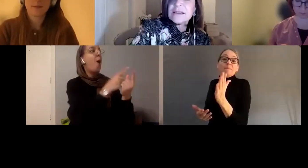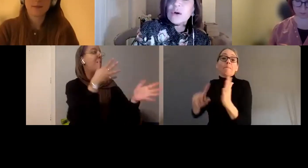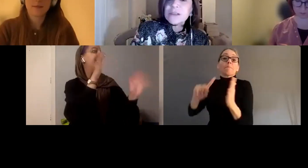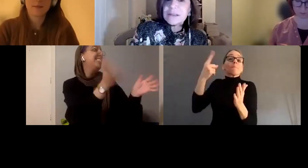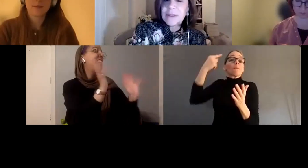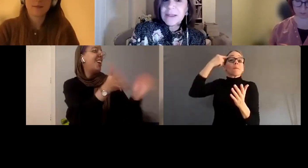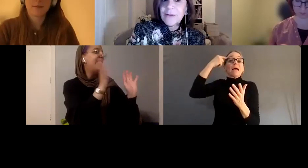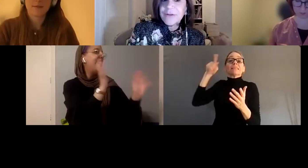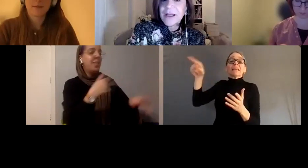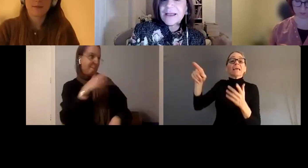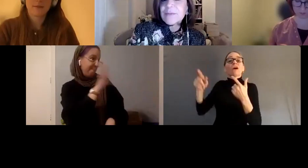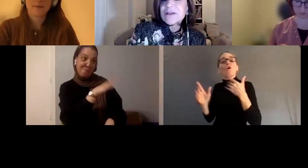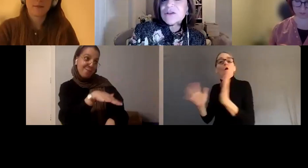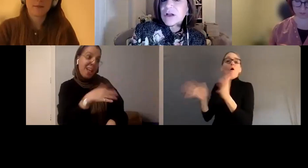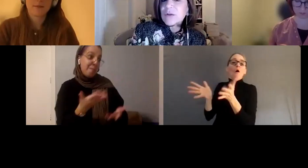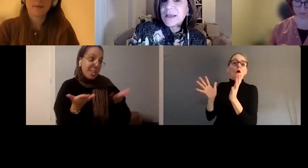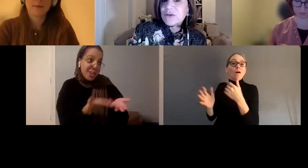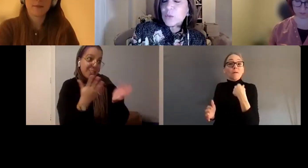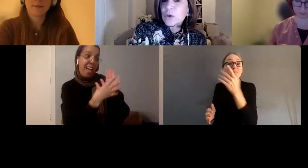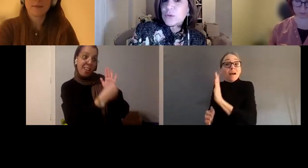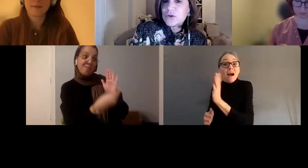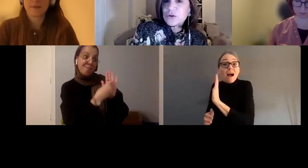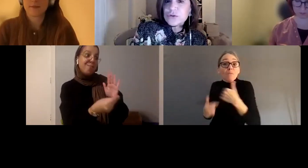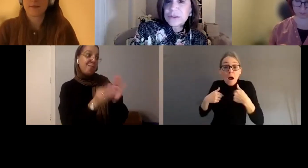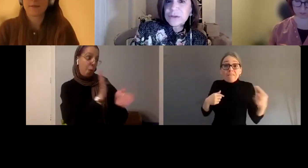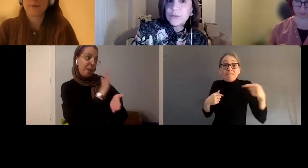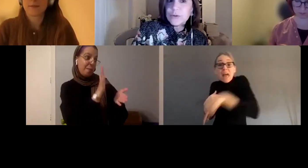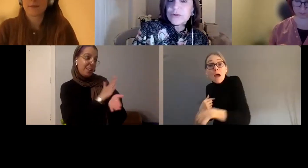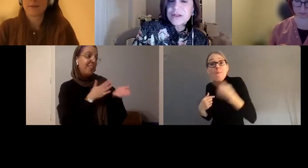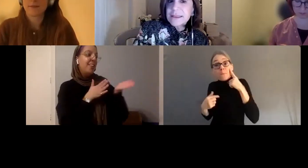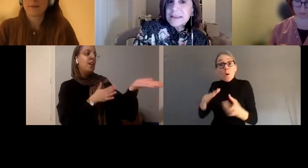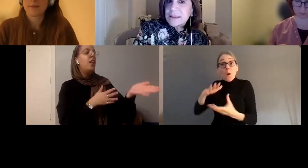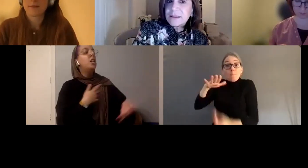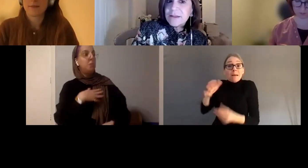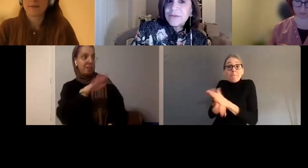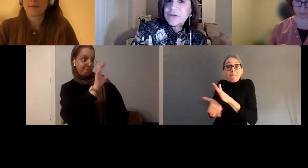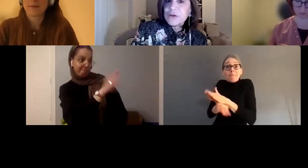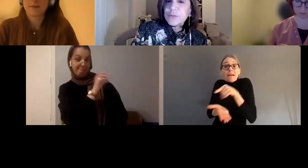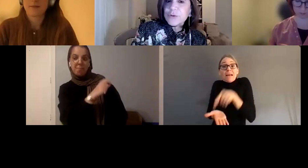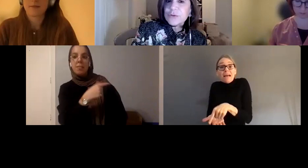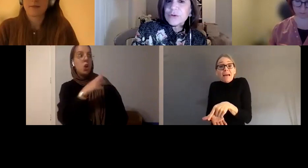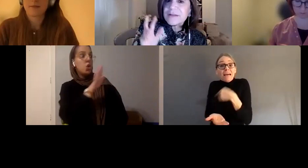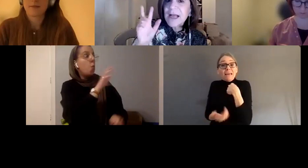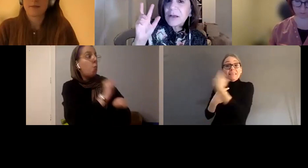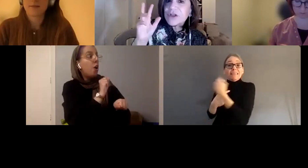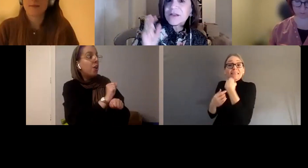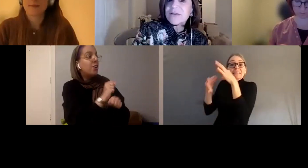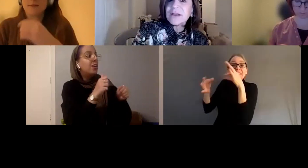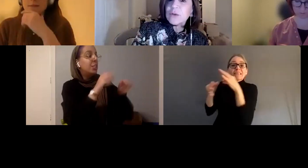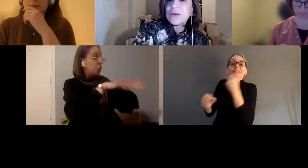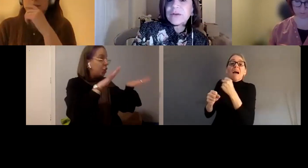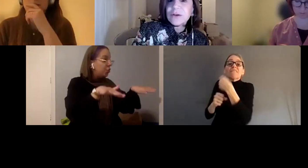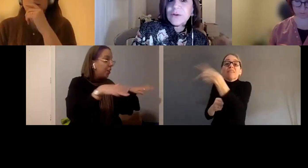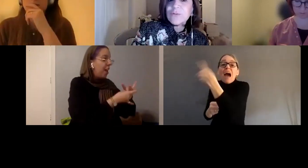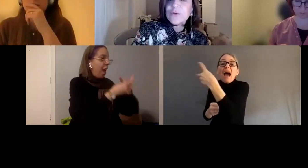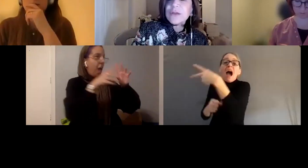I told him that I had been struck by his work with children and computers, the idea that the computer is an object to think